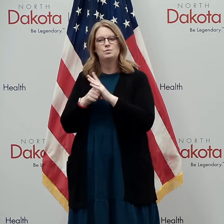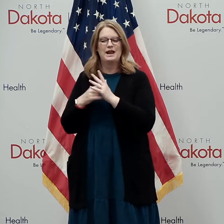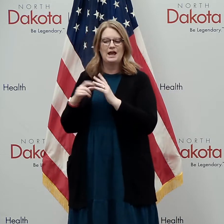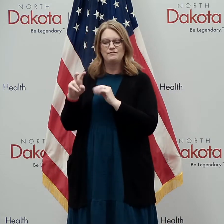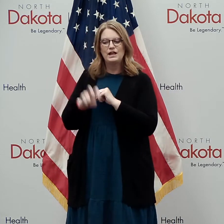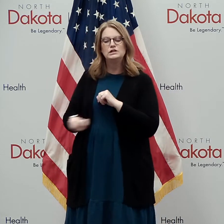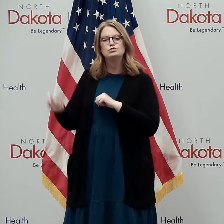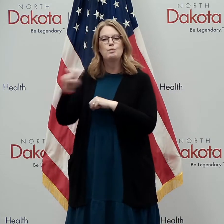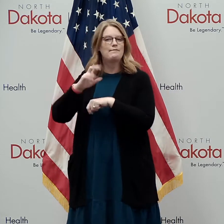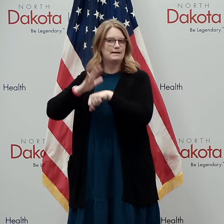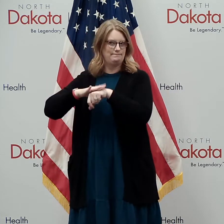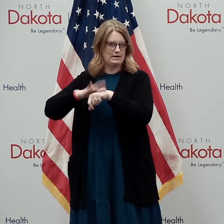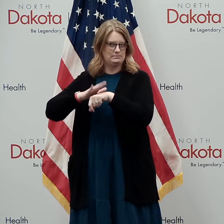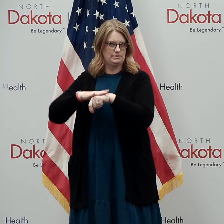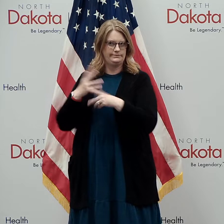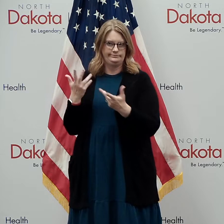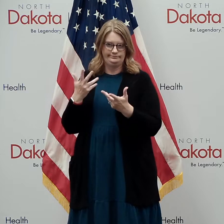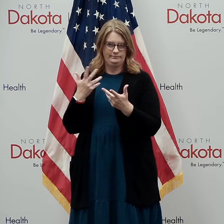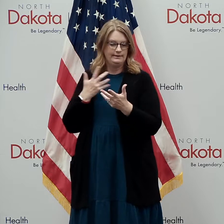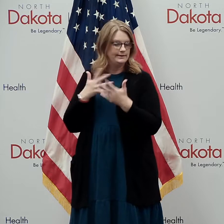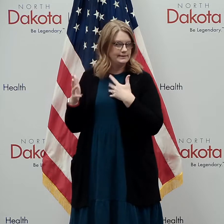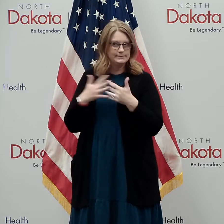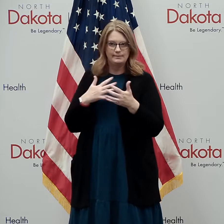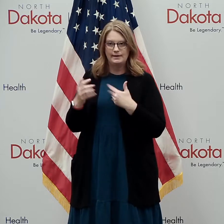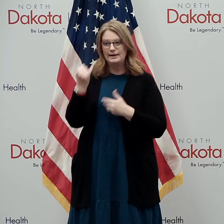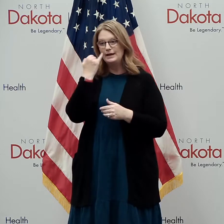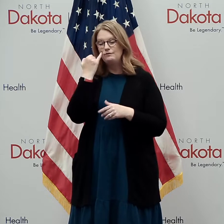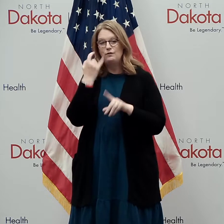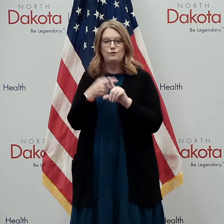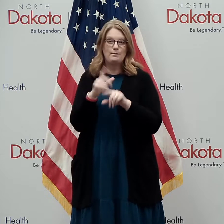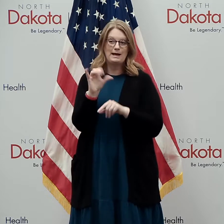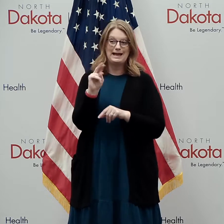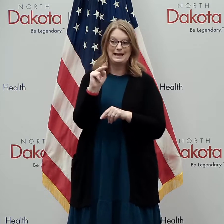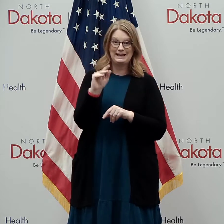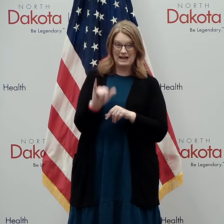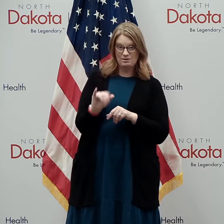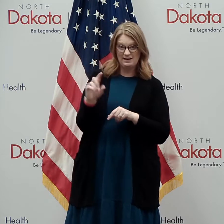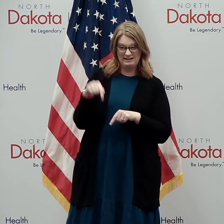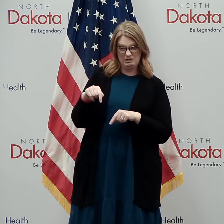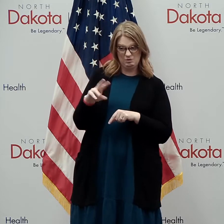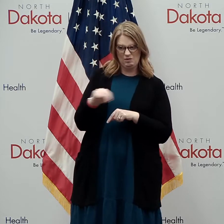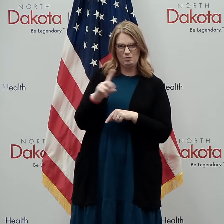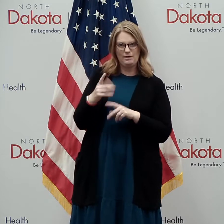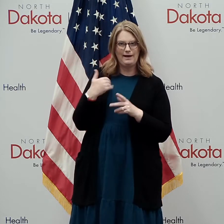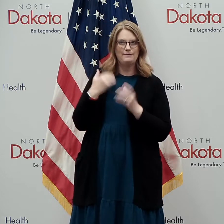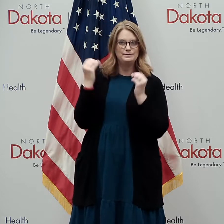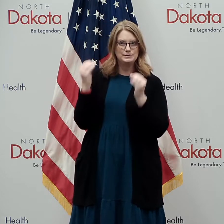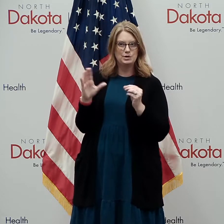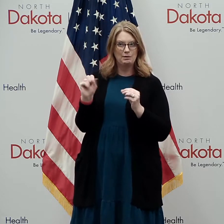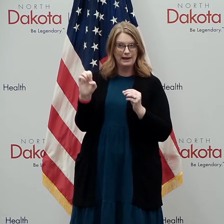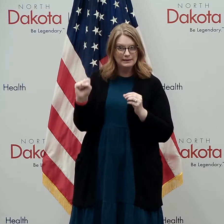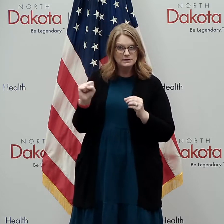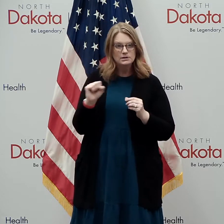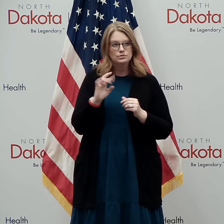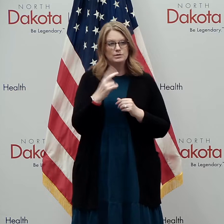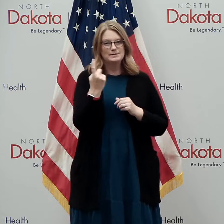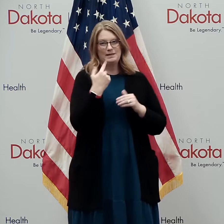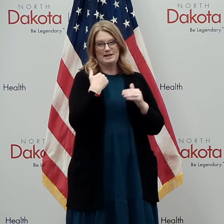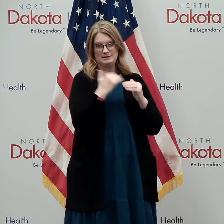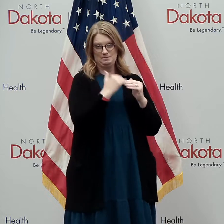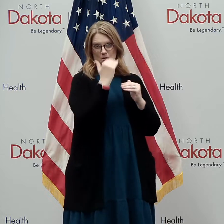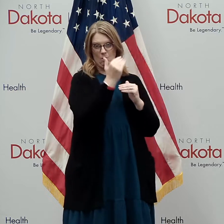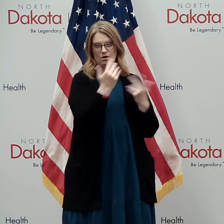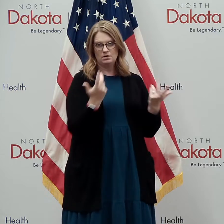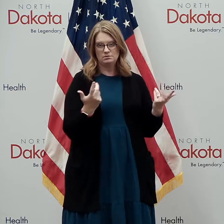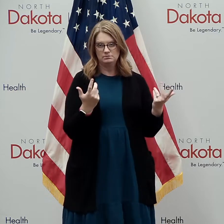Dakotans regardless of if you're from a county in North Dakota that's got 0 cases or one that has more than that. But